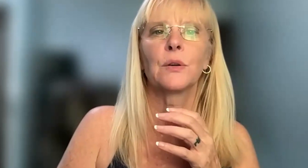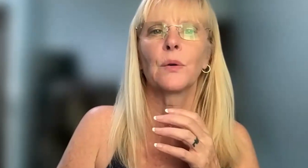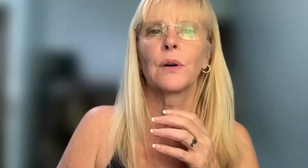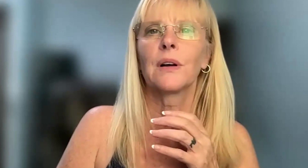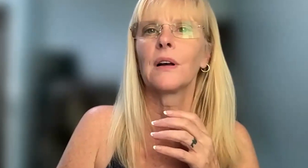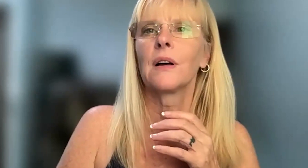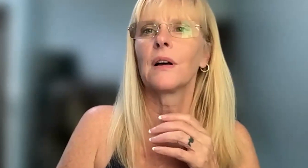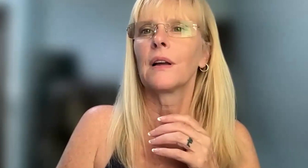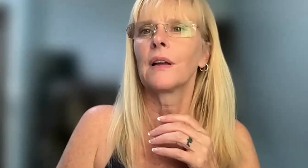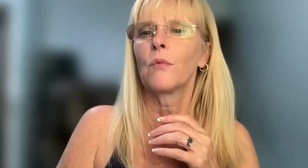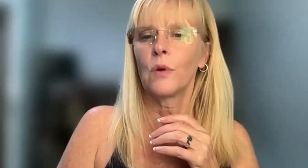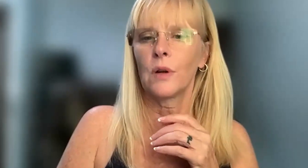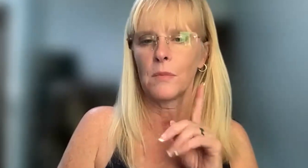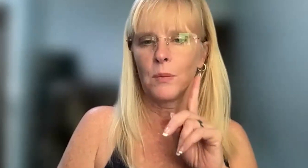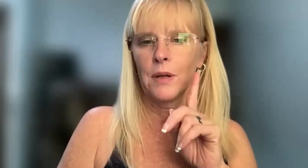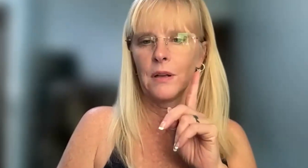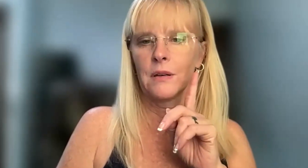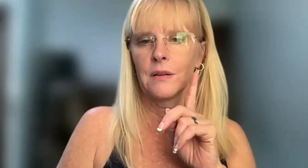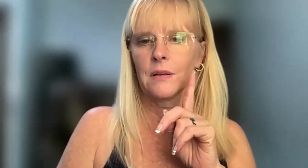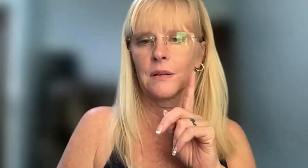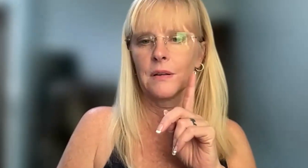too. One moment.